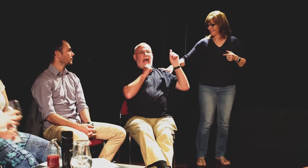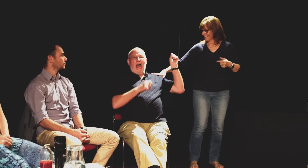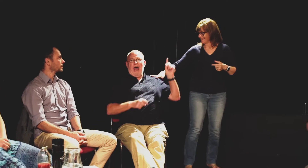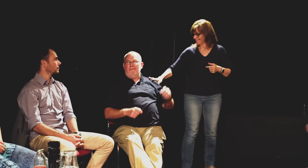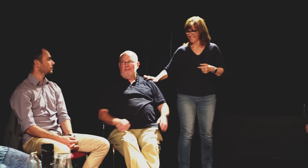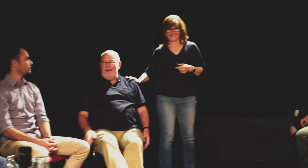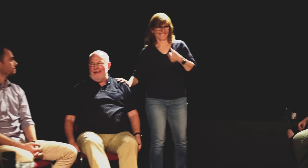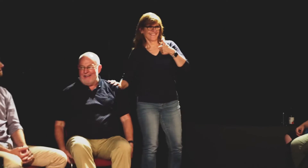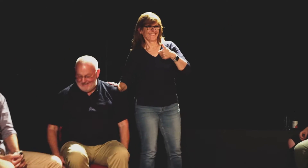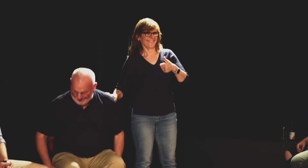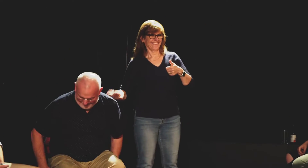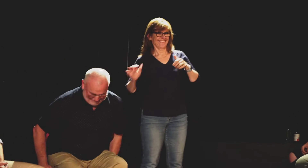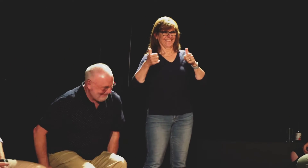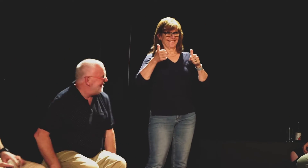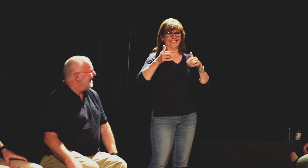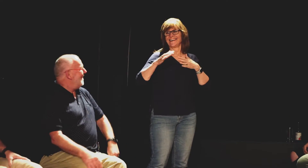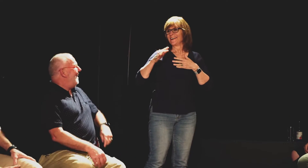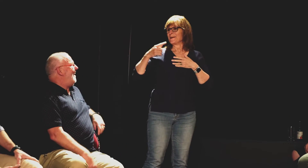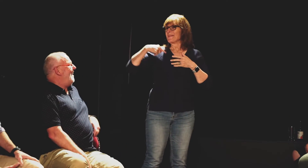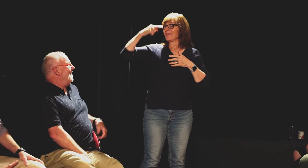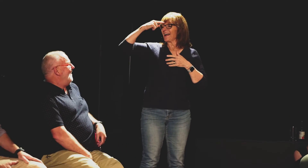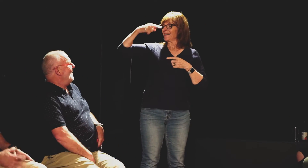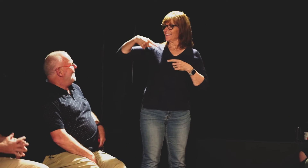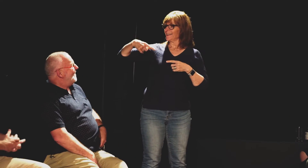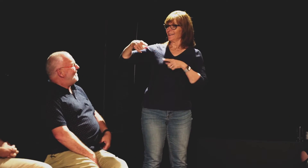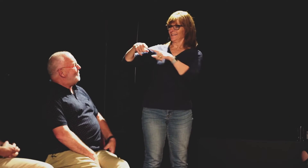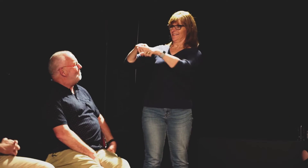This is my favourite staff member, so she's going to ask something really wonderful.